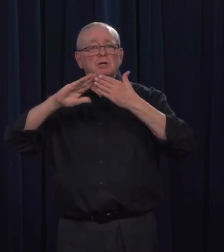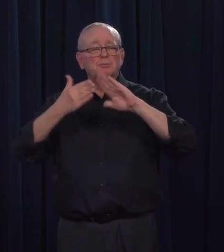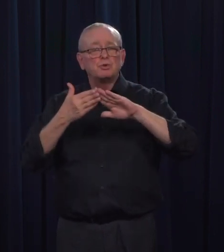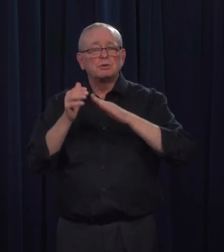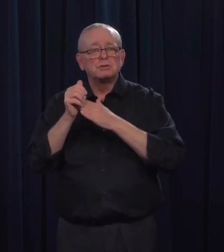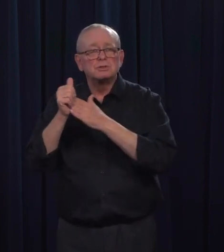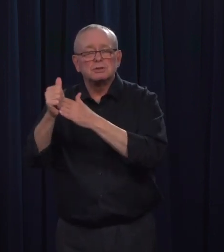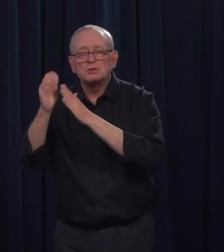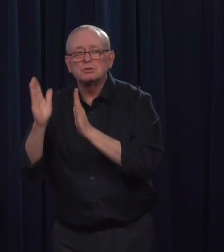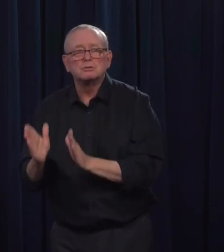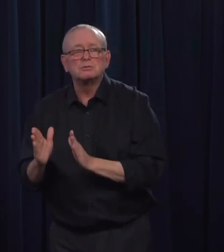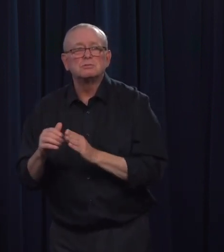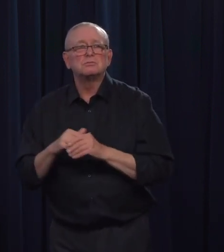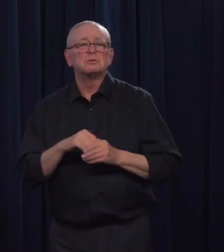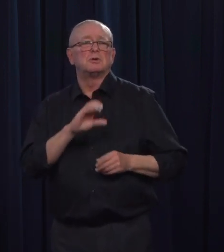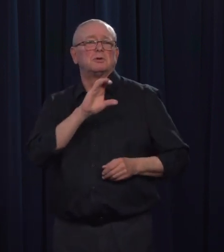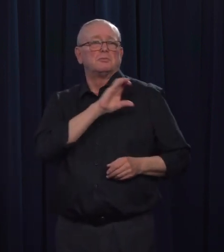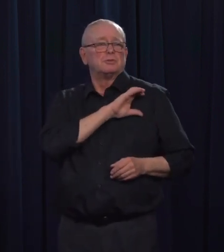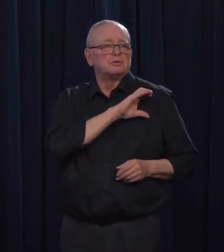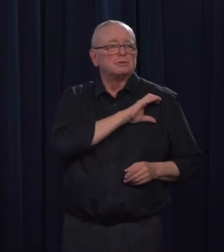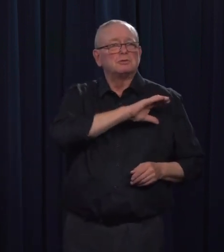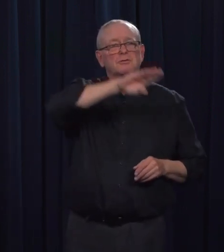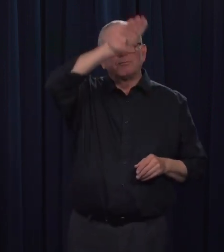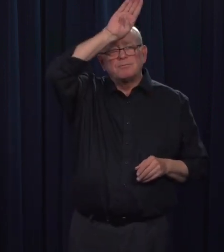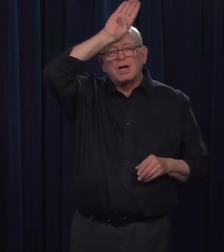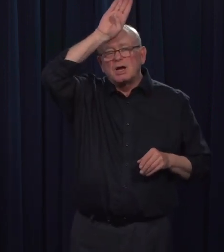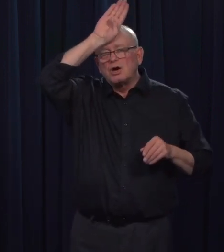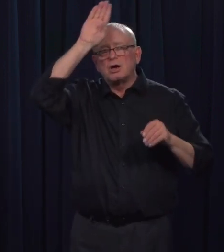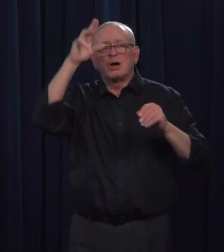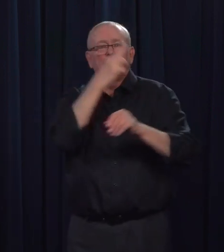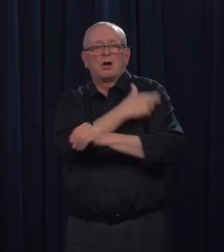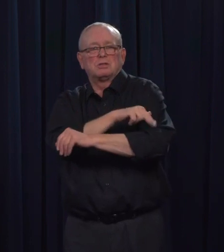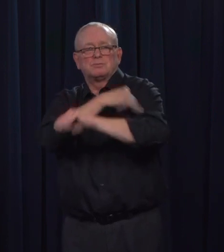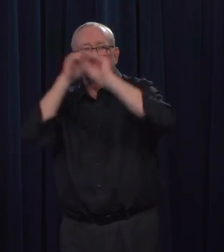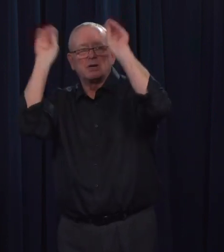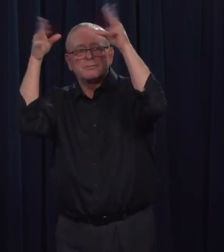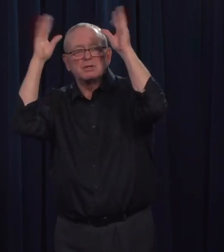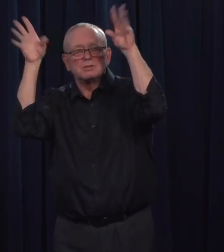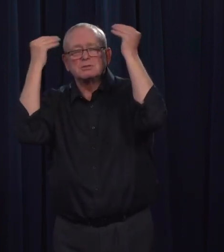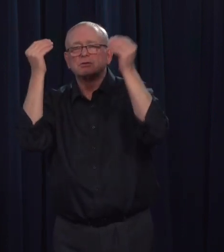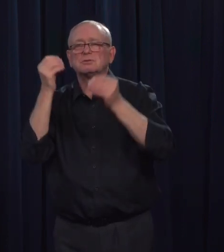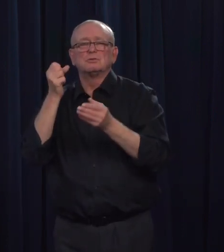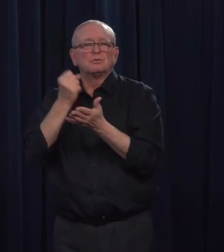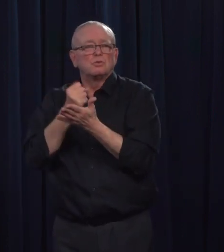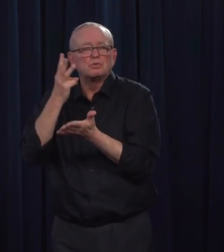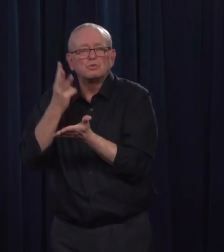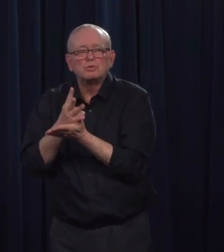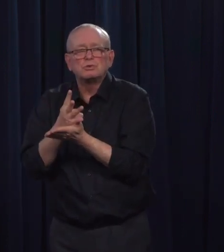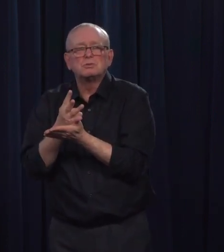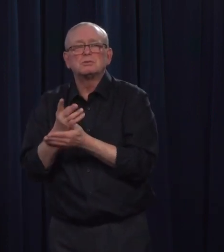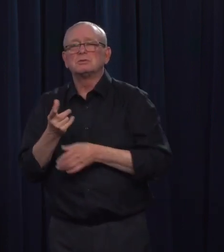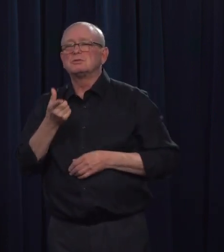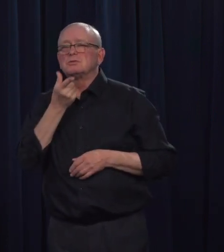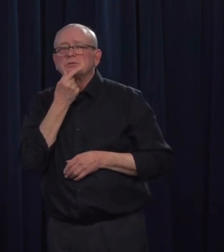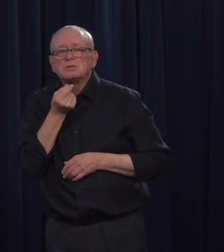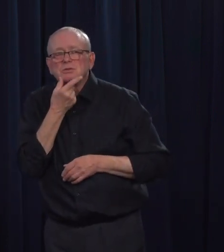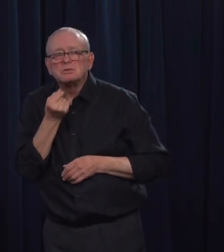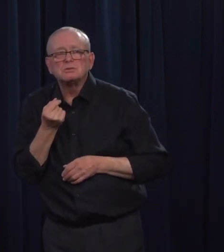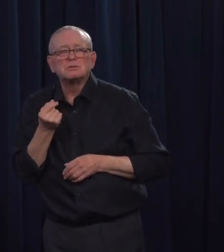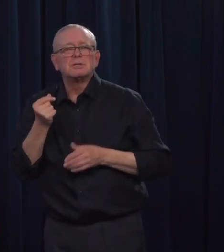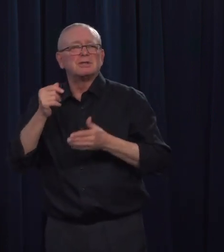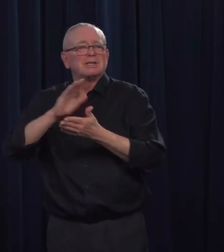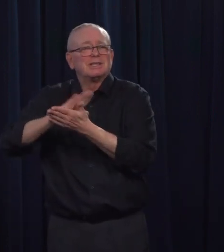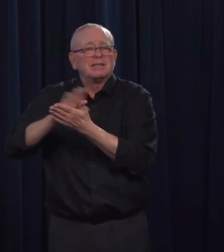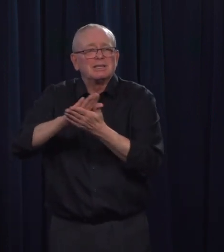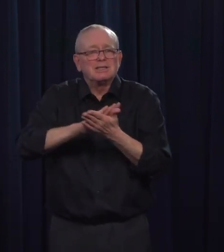vulnerable Albertans, to name just a few, as well as custodians and cleaning staff in facilities that care for people in